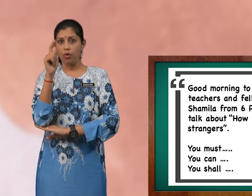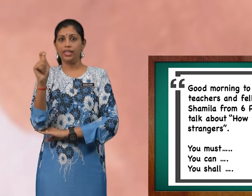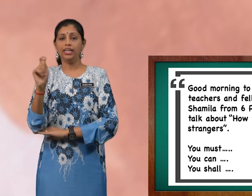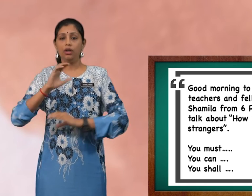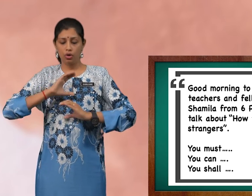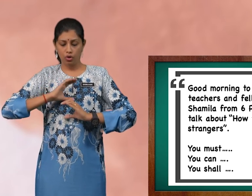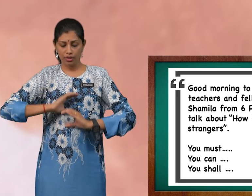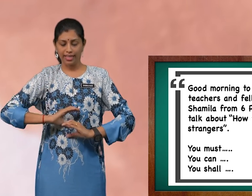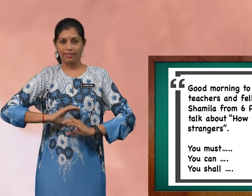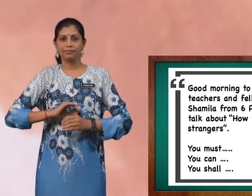the content.